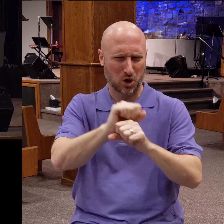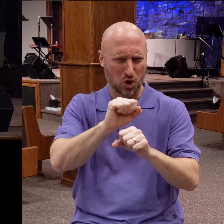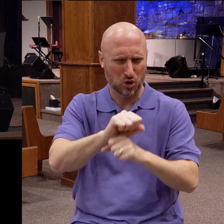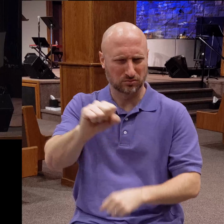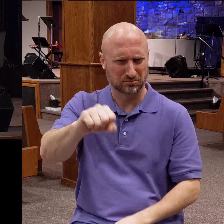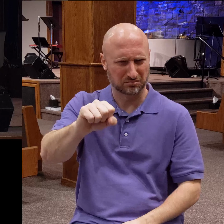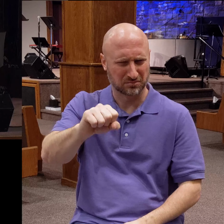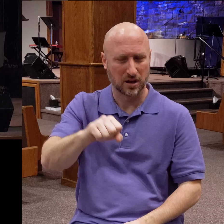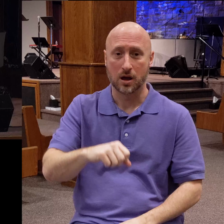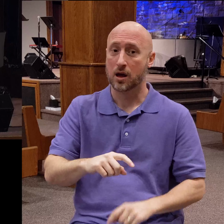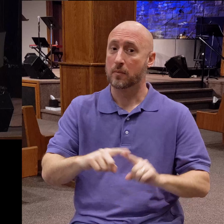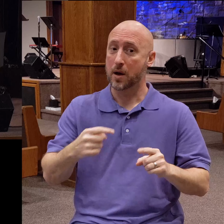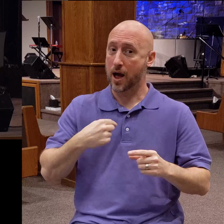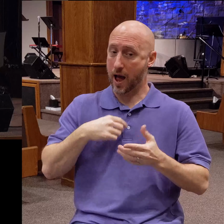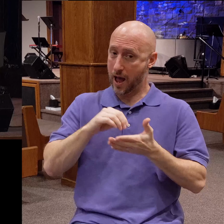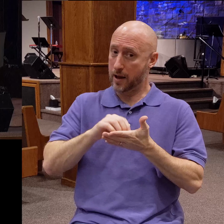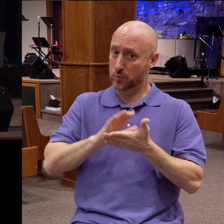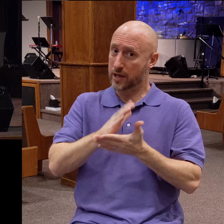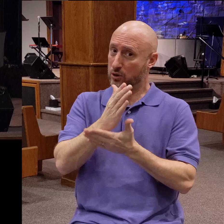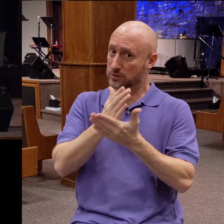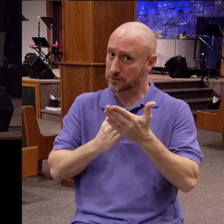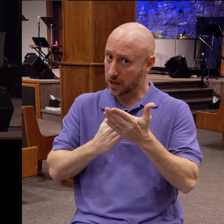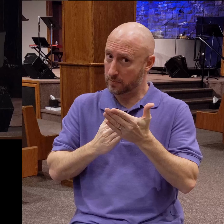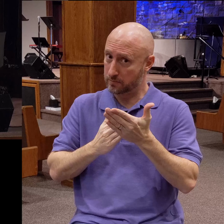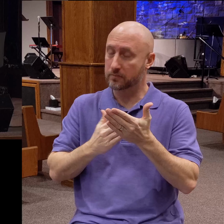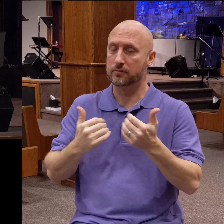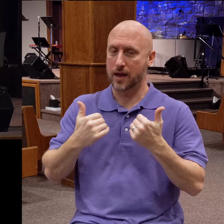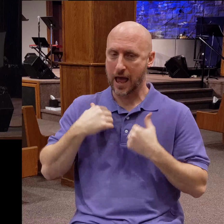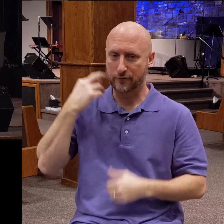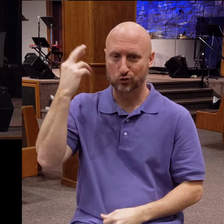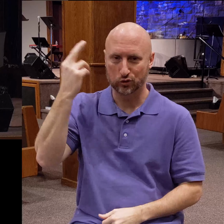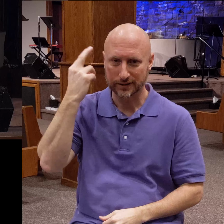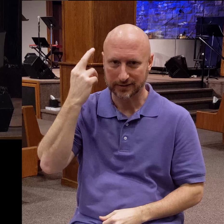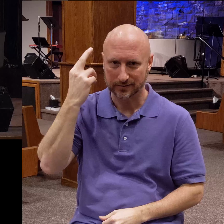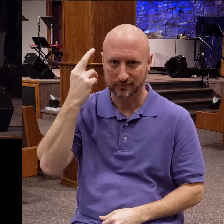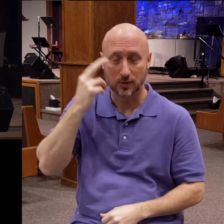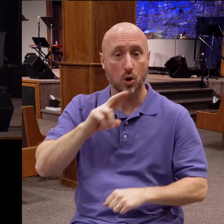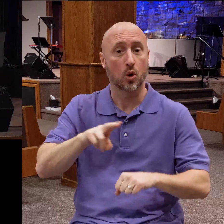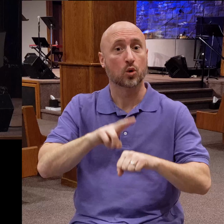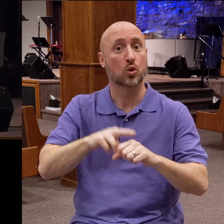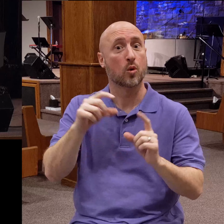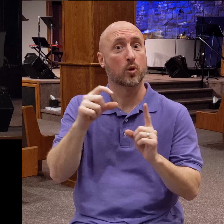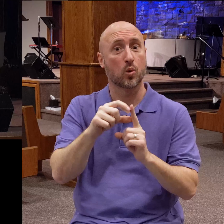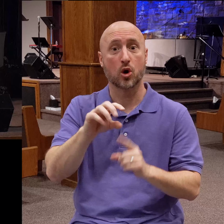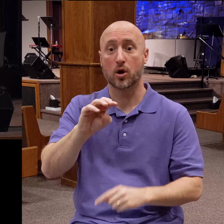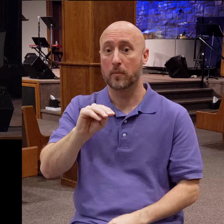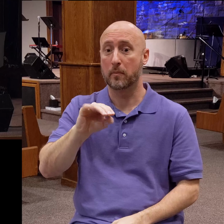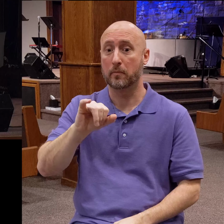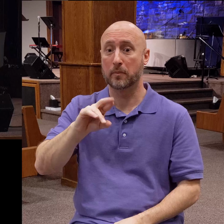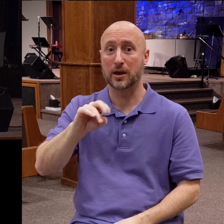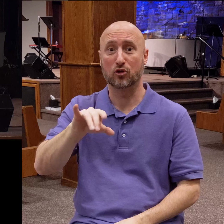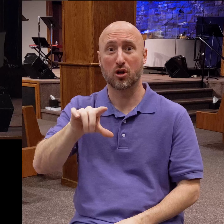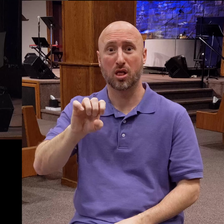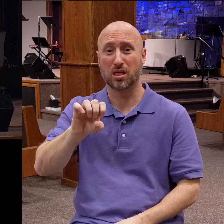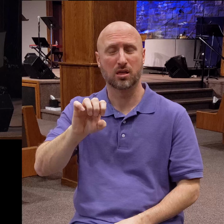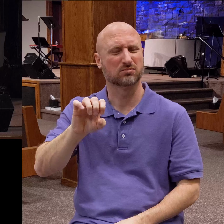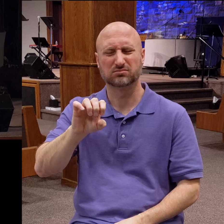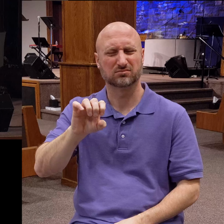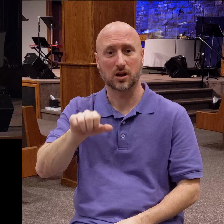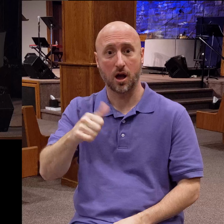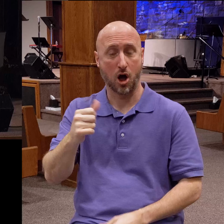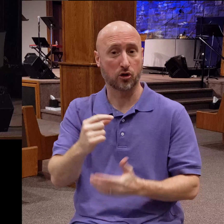reason. The idea is he doesn't use the normal word for miracles that the other gospel writers do. The things